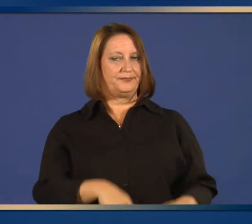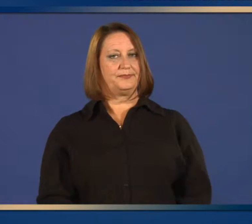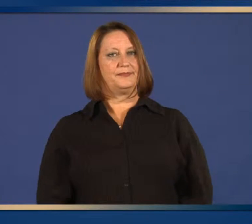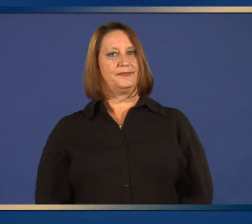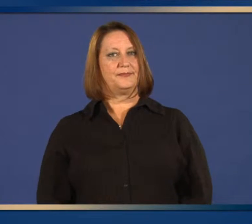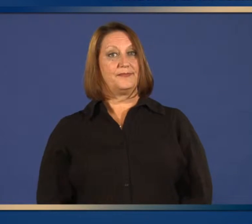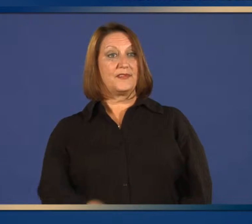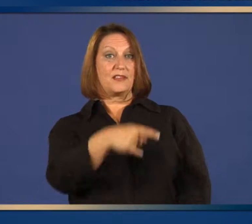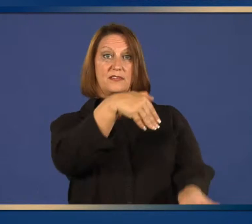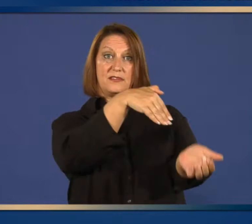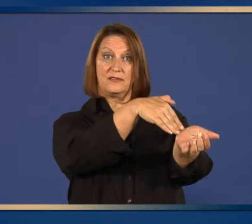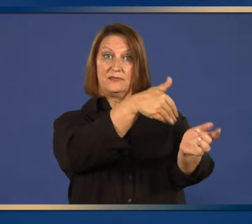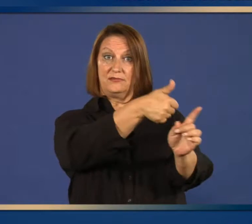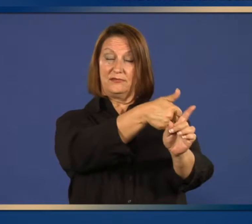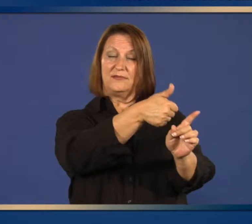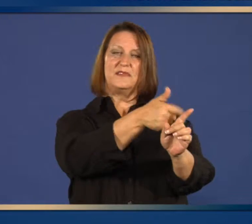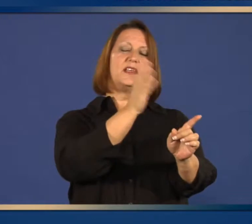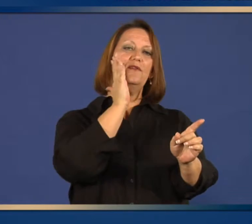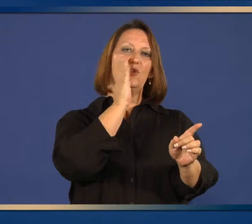given.